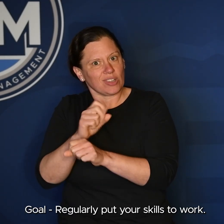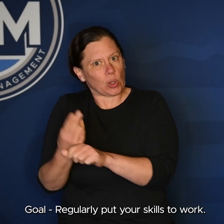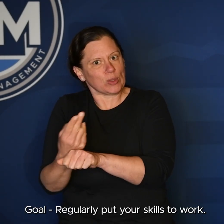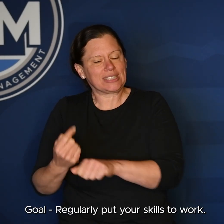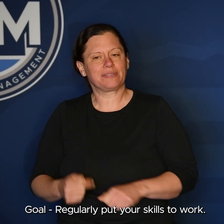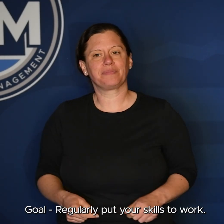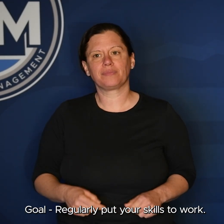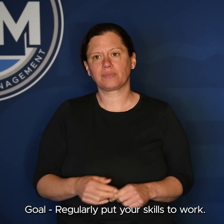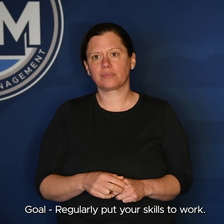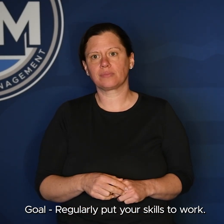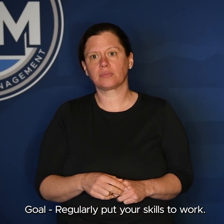to work.